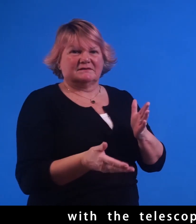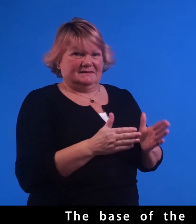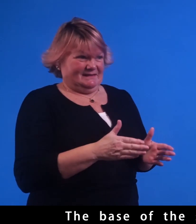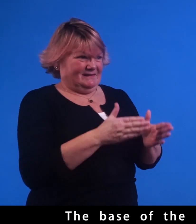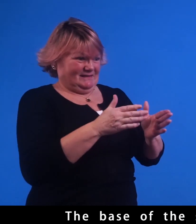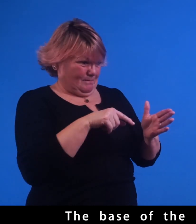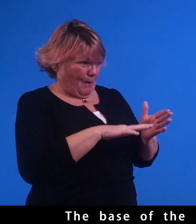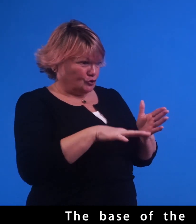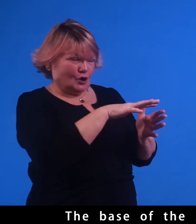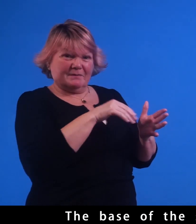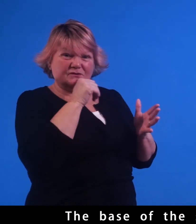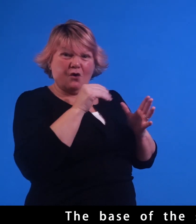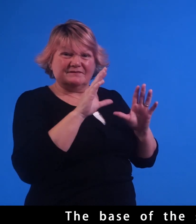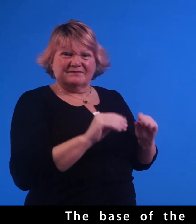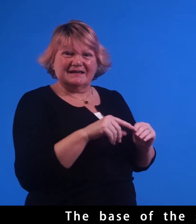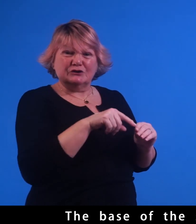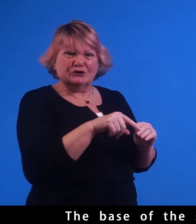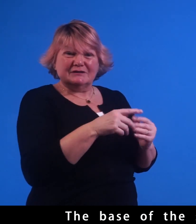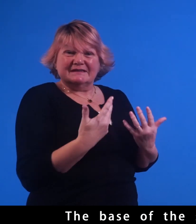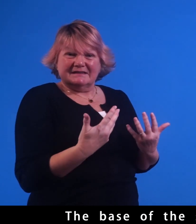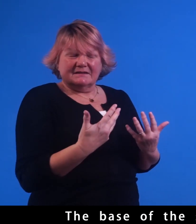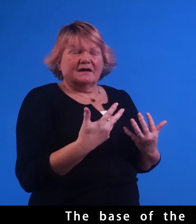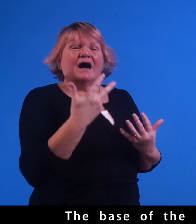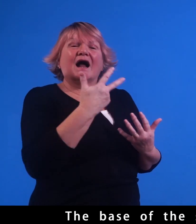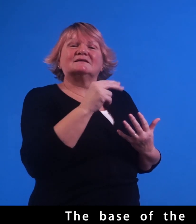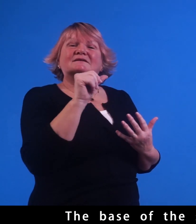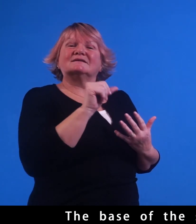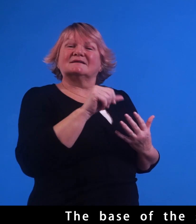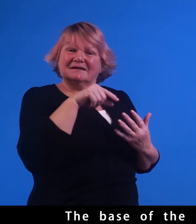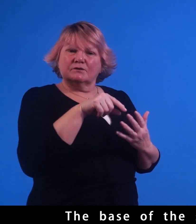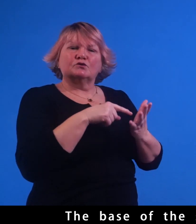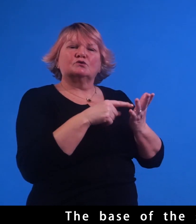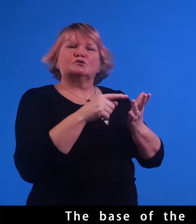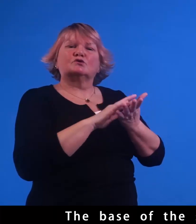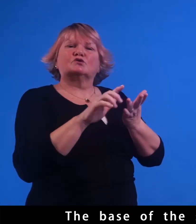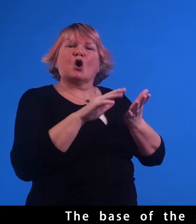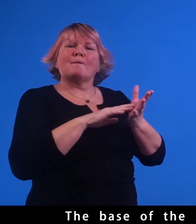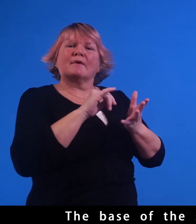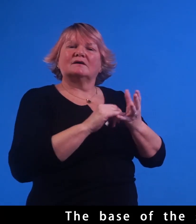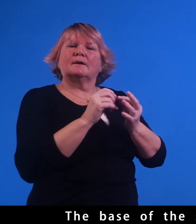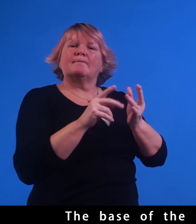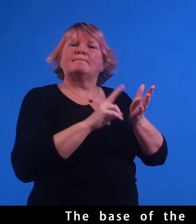The base of the structure was not actually completed until 1816 by Thomas Bonar,